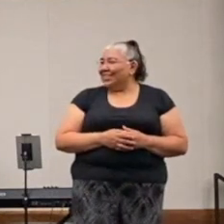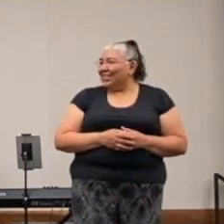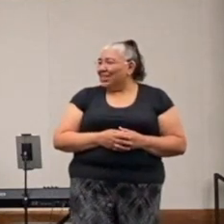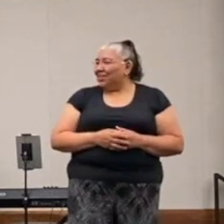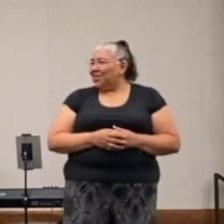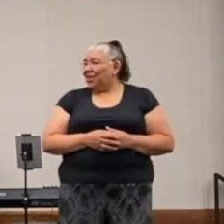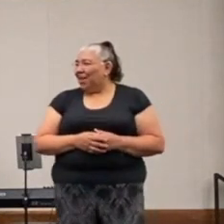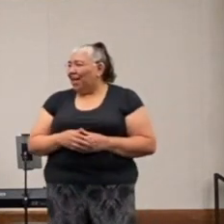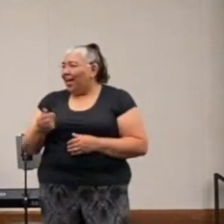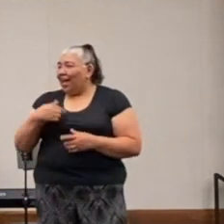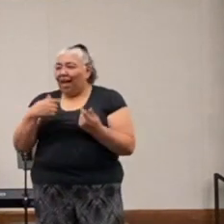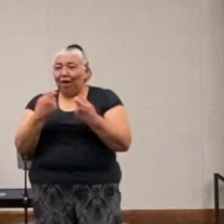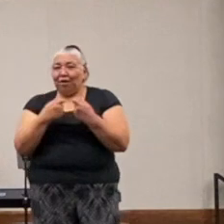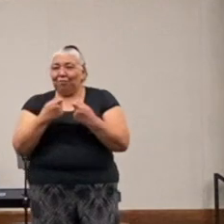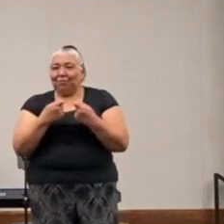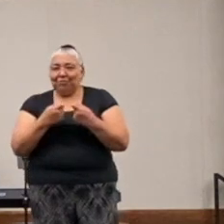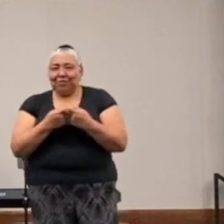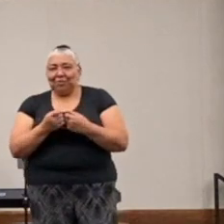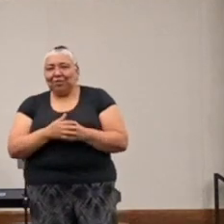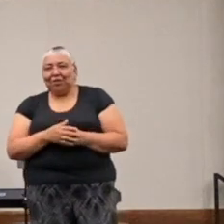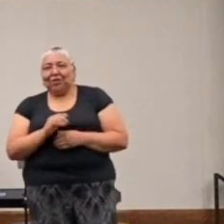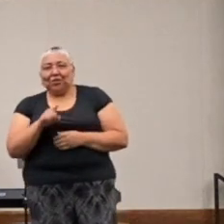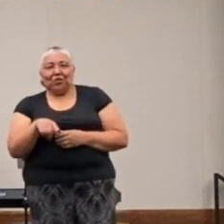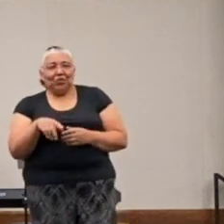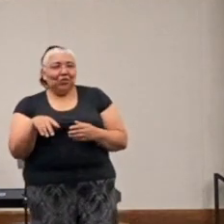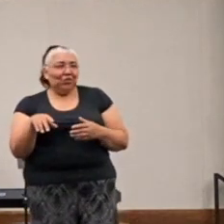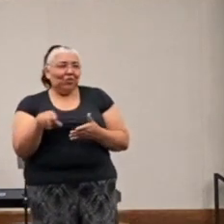Oh, there it goes. I just lost my voice.